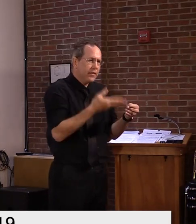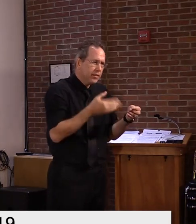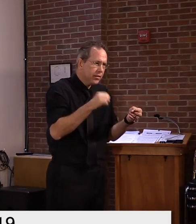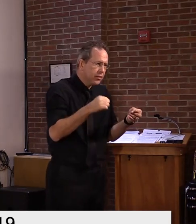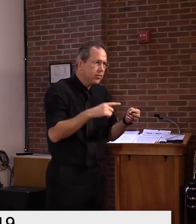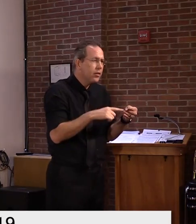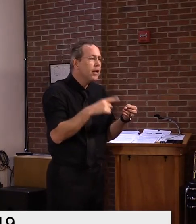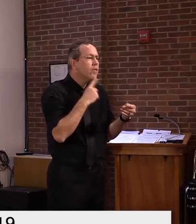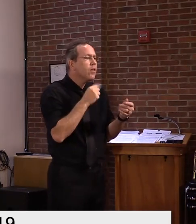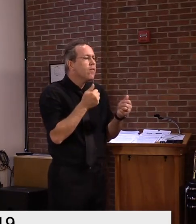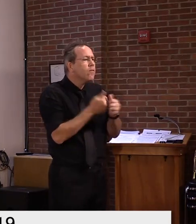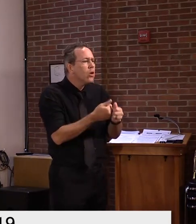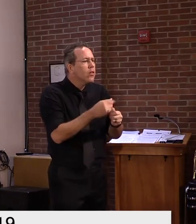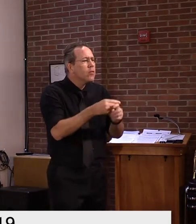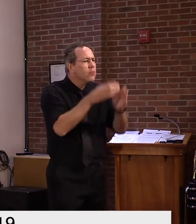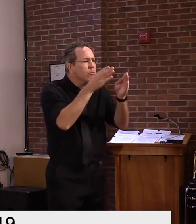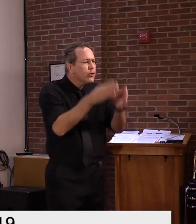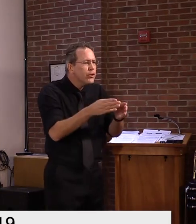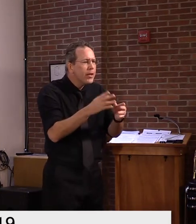FDA accumulated.